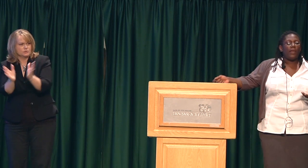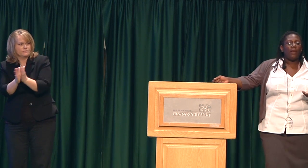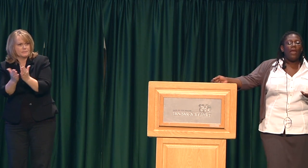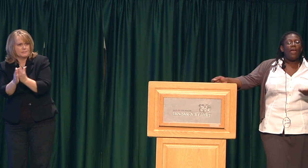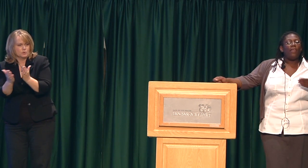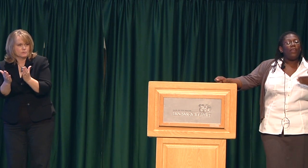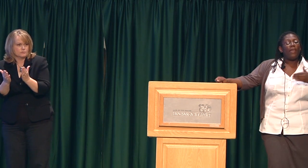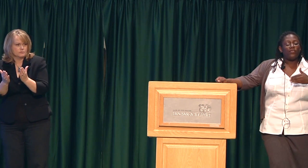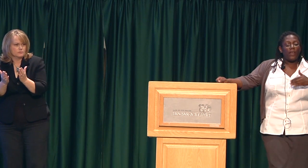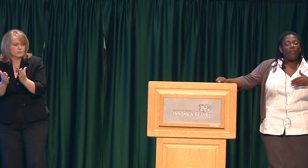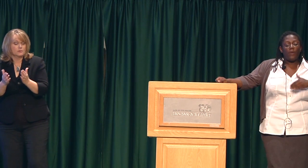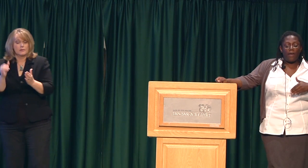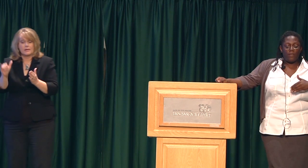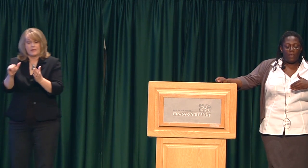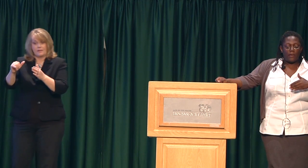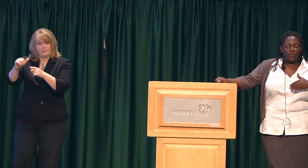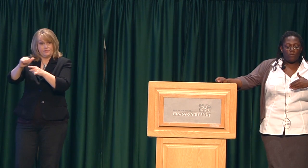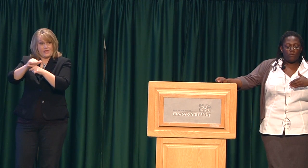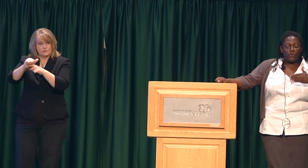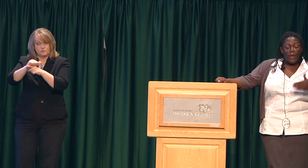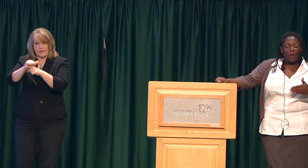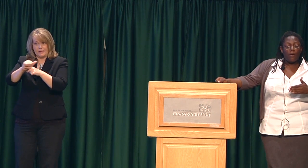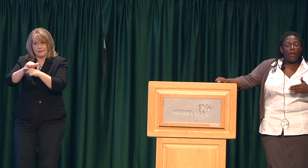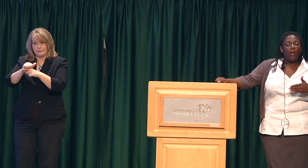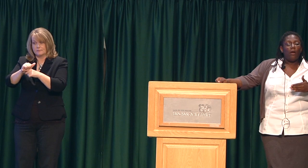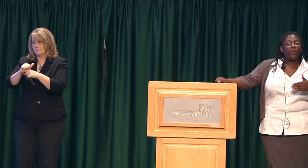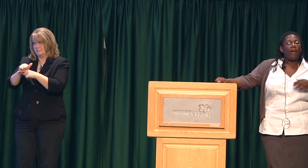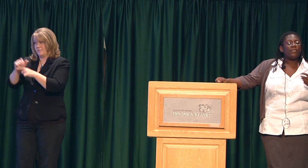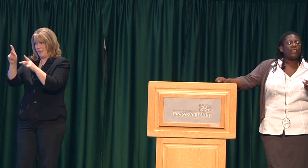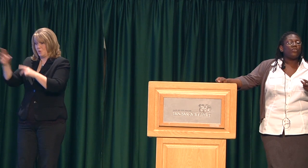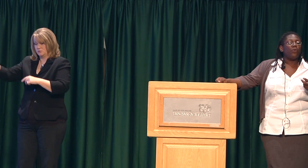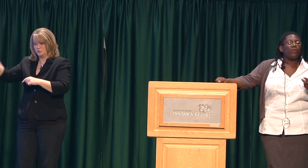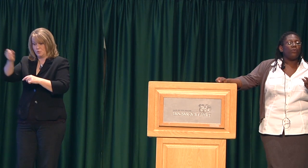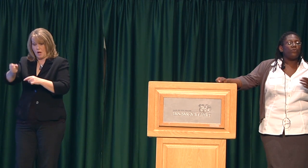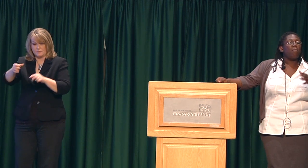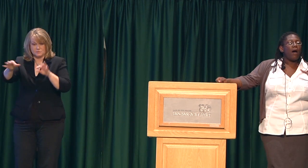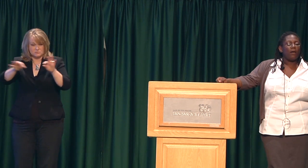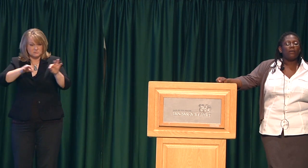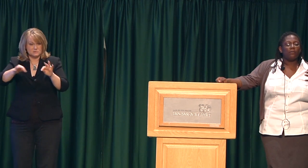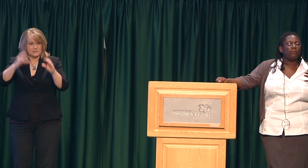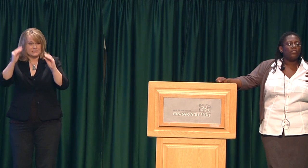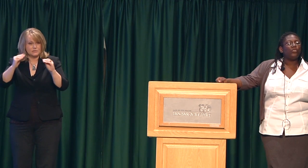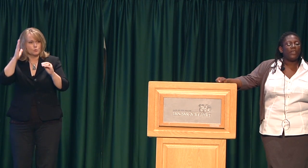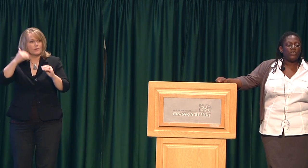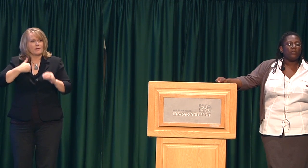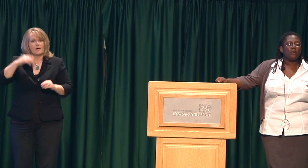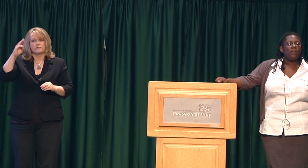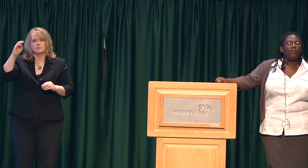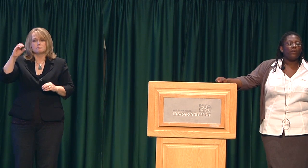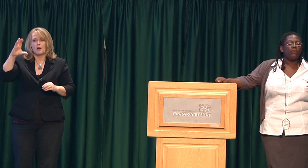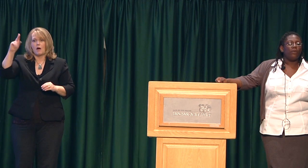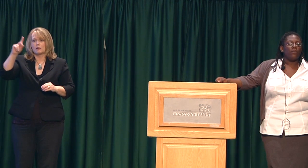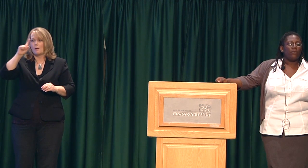the training. And in that training, if you have the actual trainer, we have a section where you will do mock